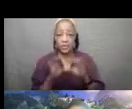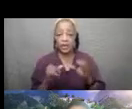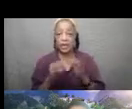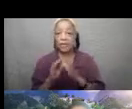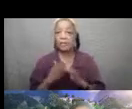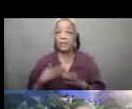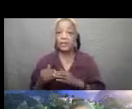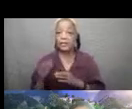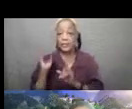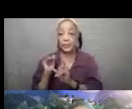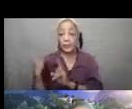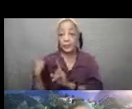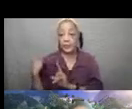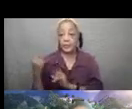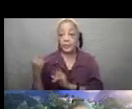I'm not doing so.